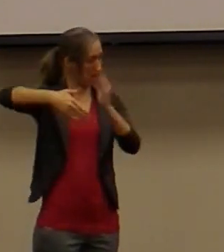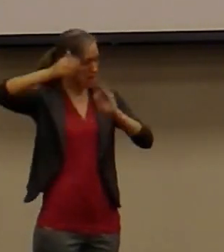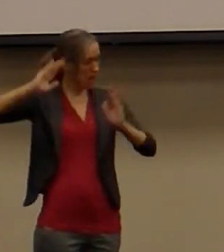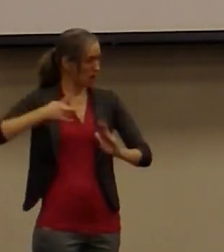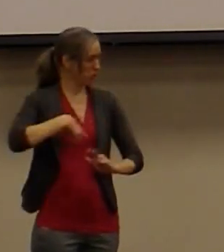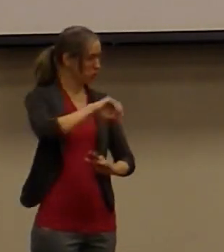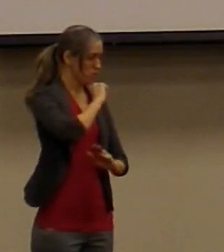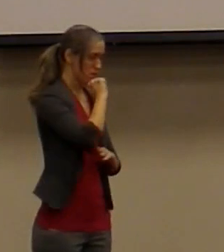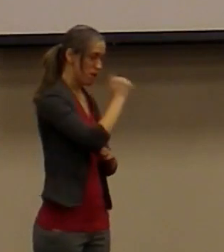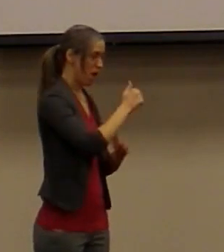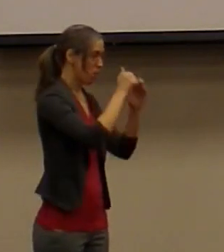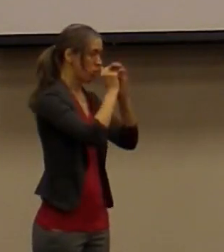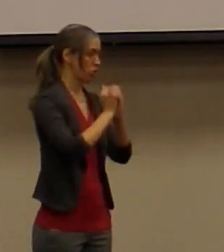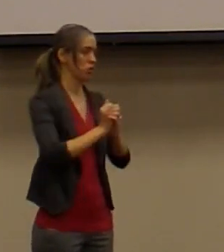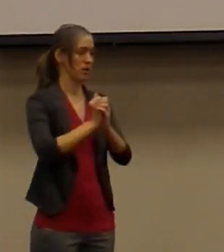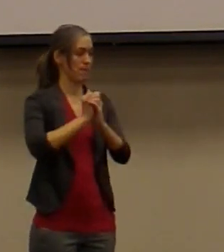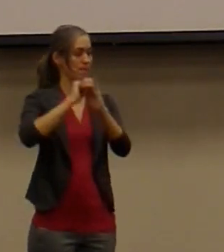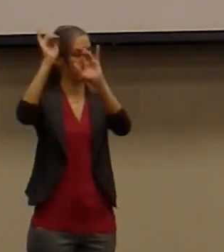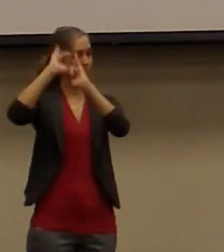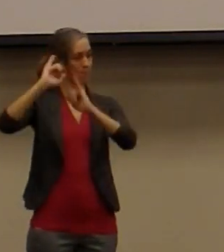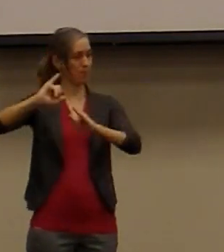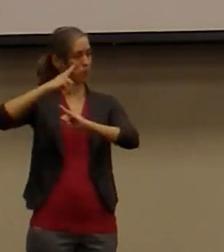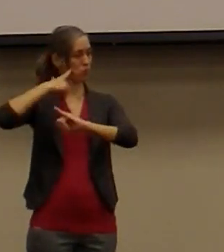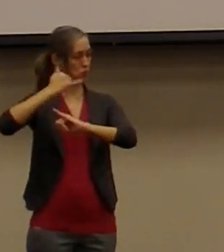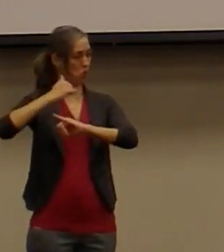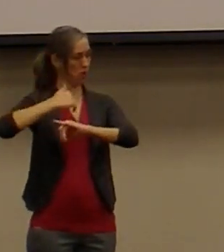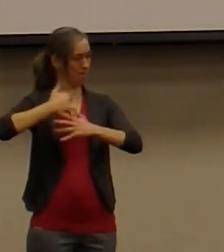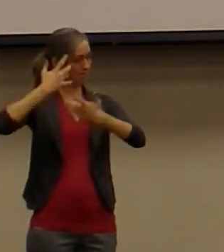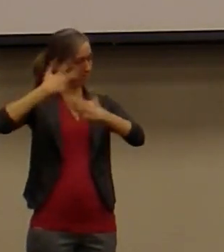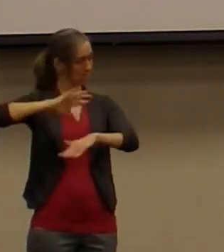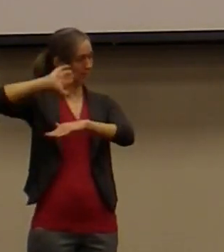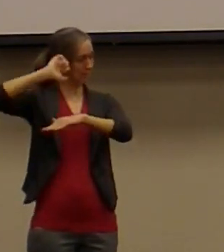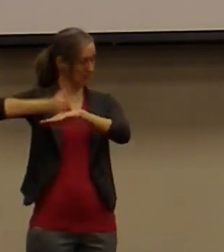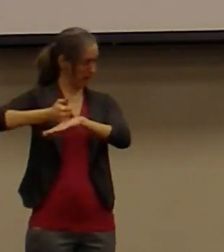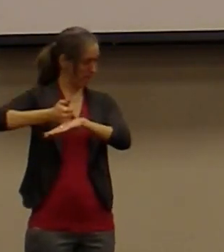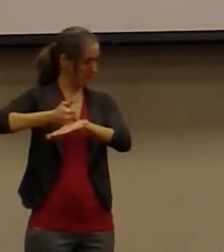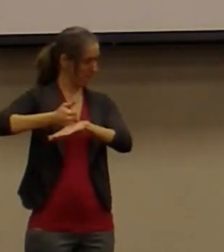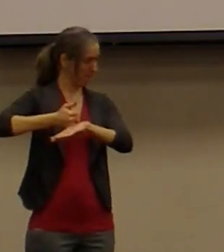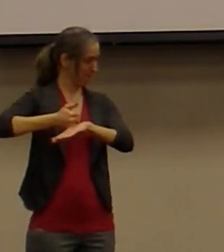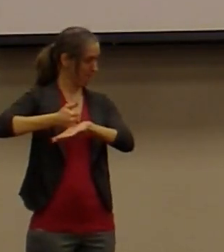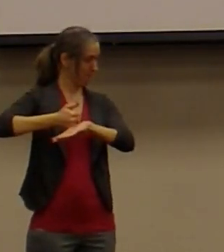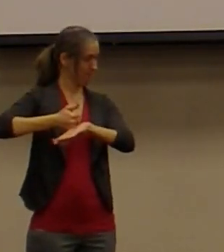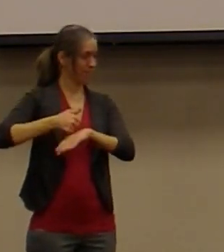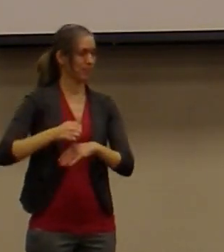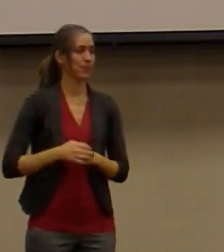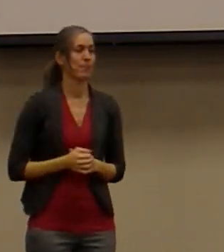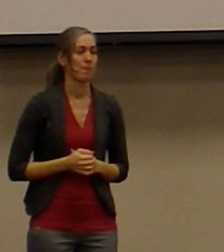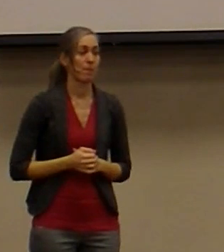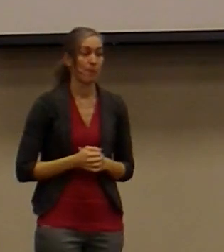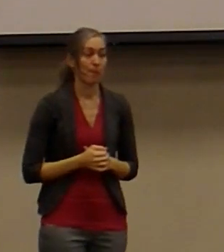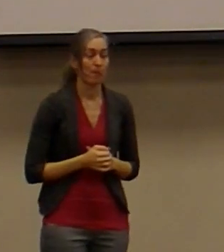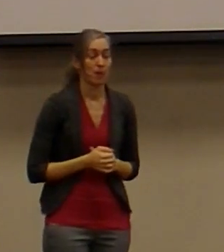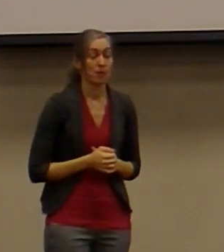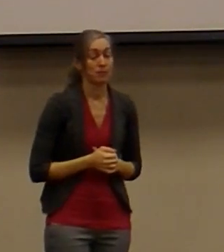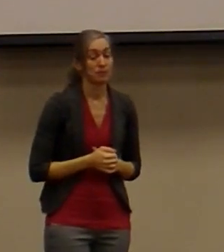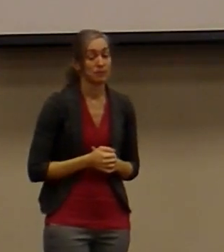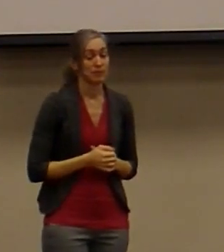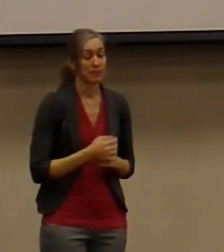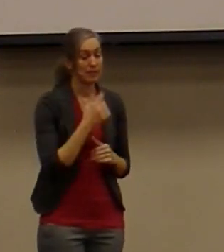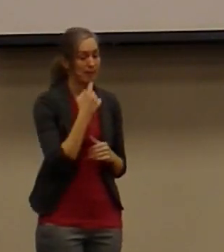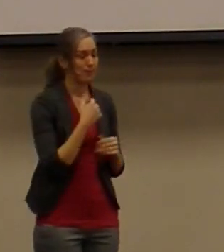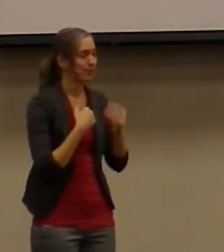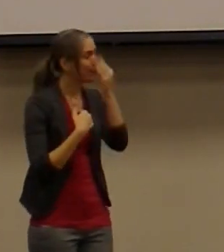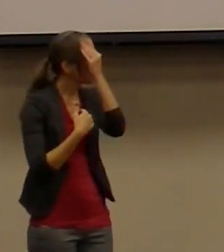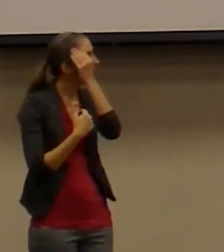the image of gold I have set up?" He's going to say, I'll give you a